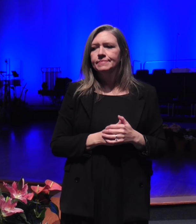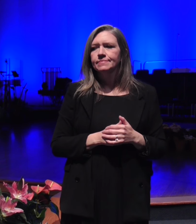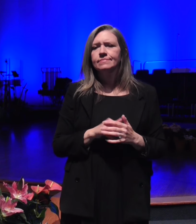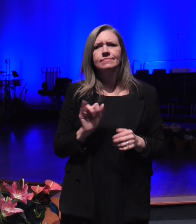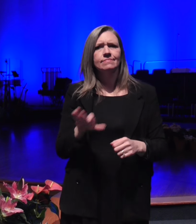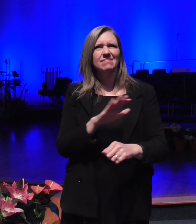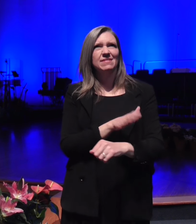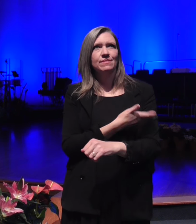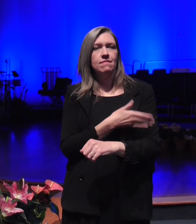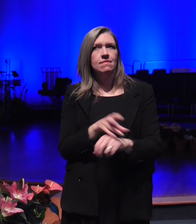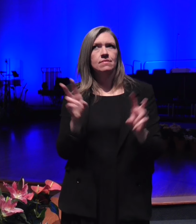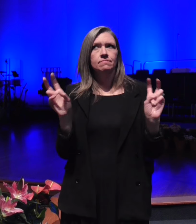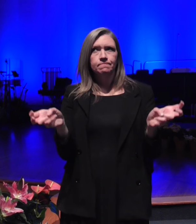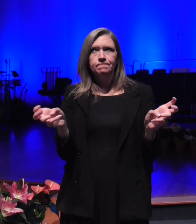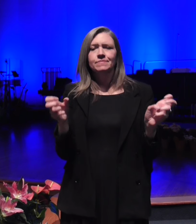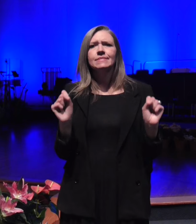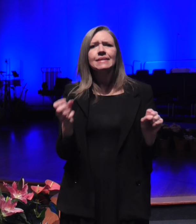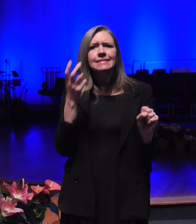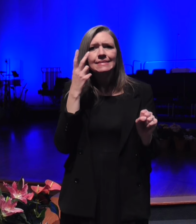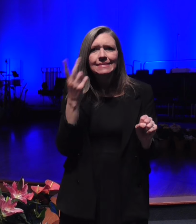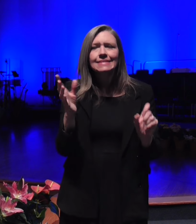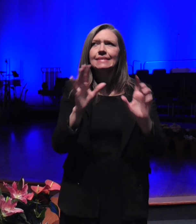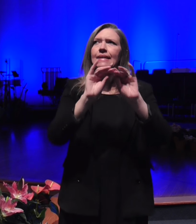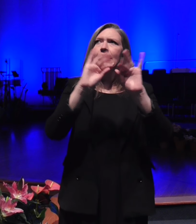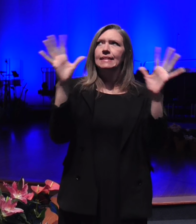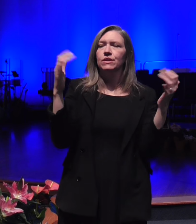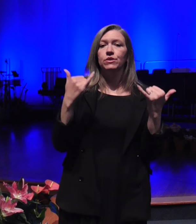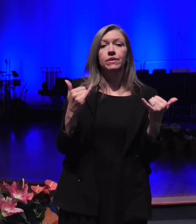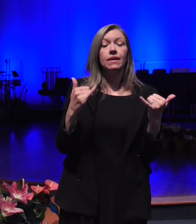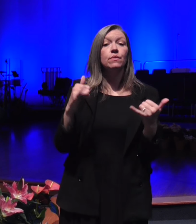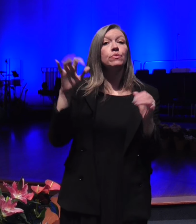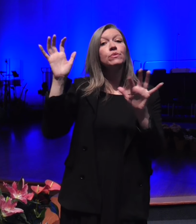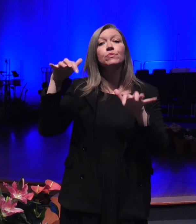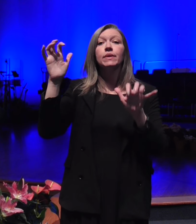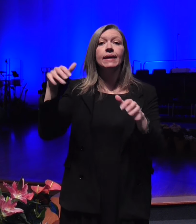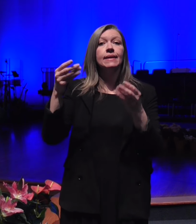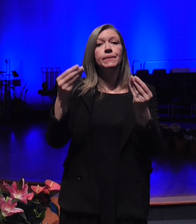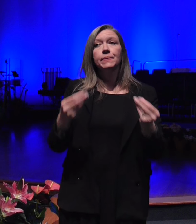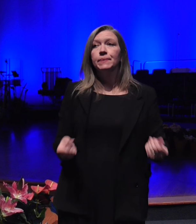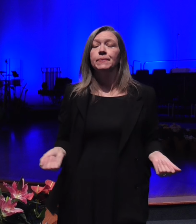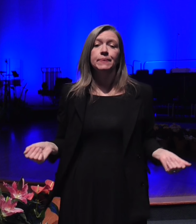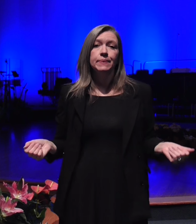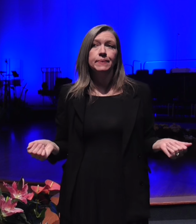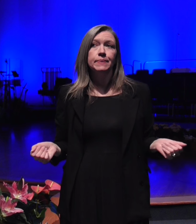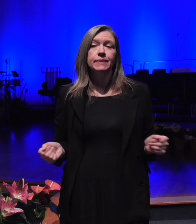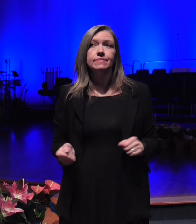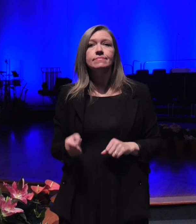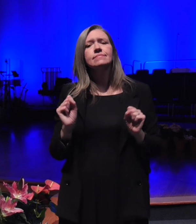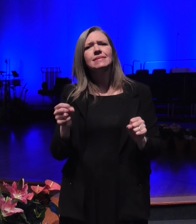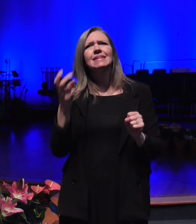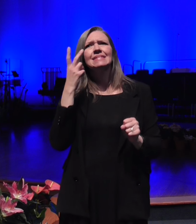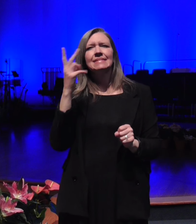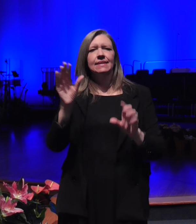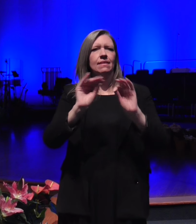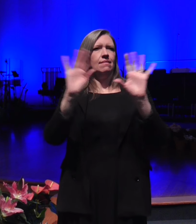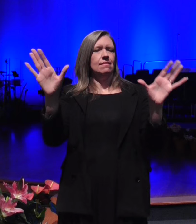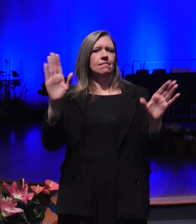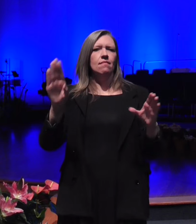I can see clearly now, the rain is gone. I can see all